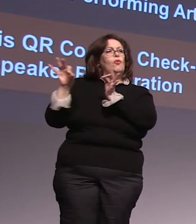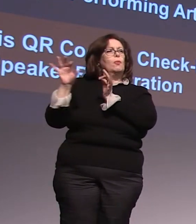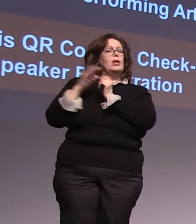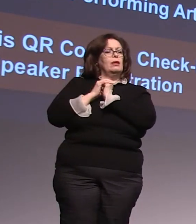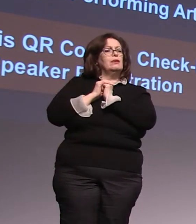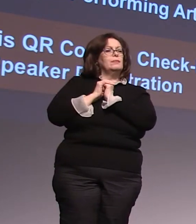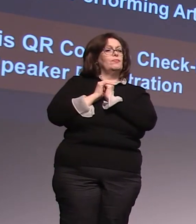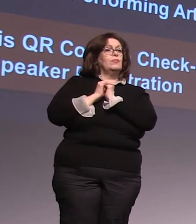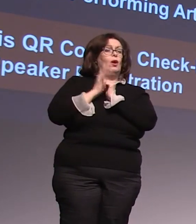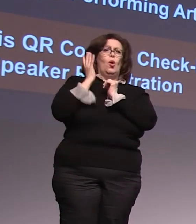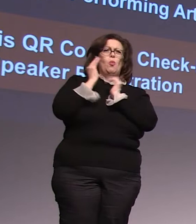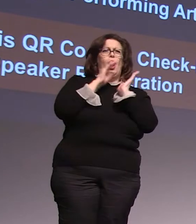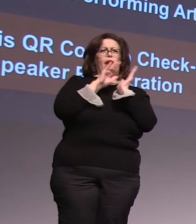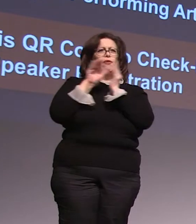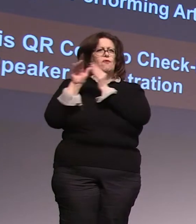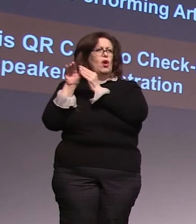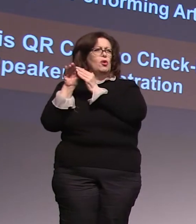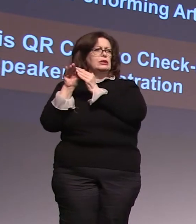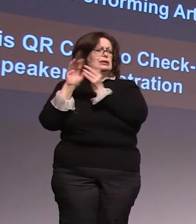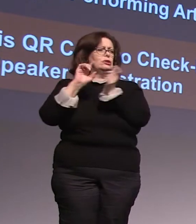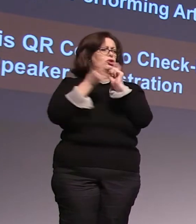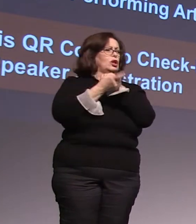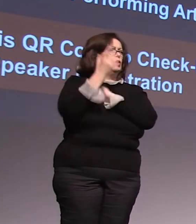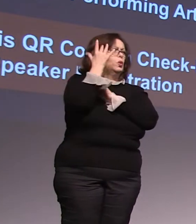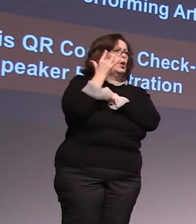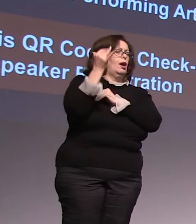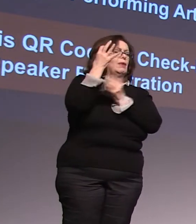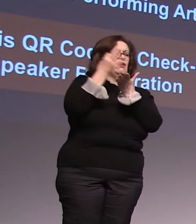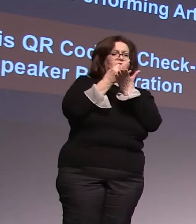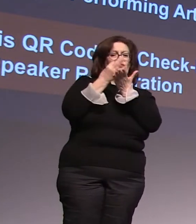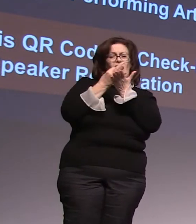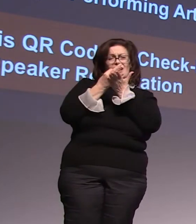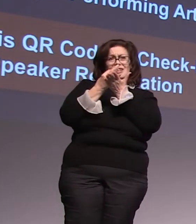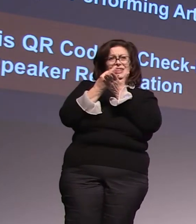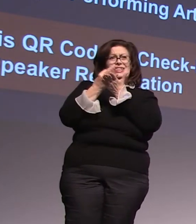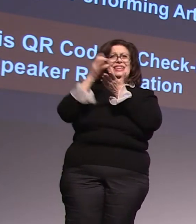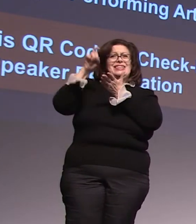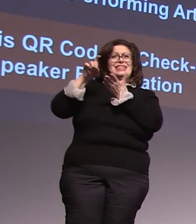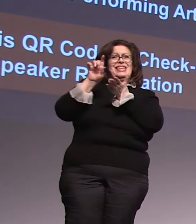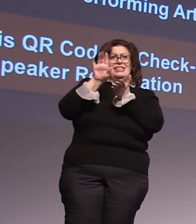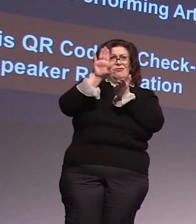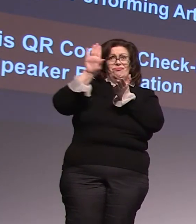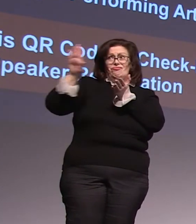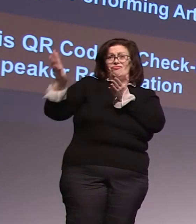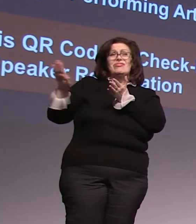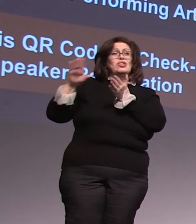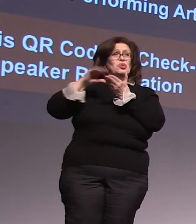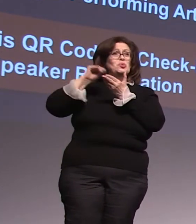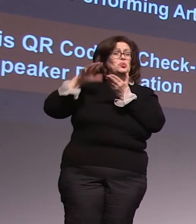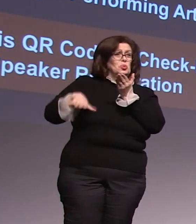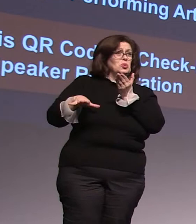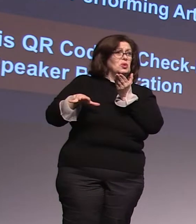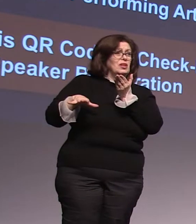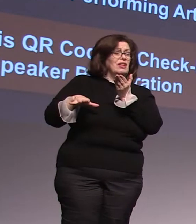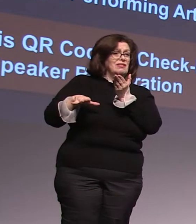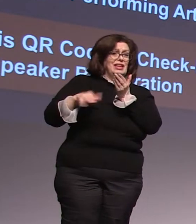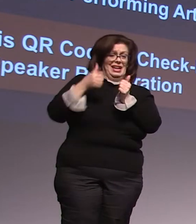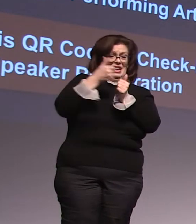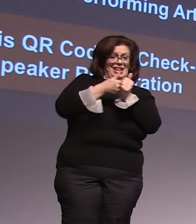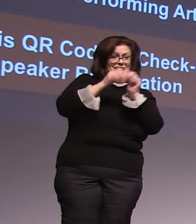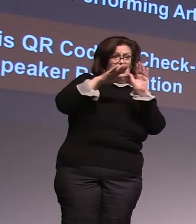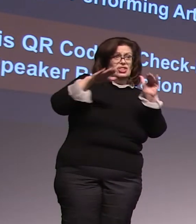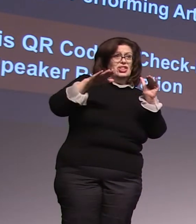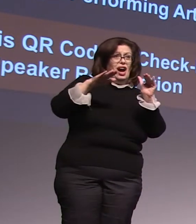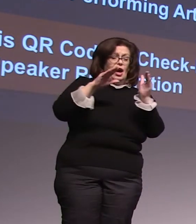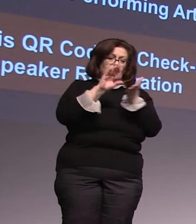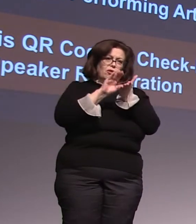they're moving that way because they know that when we fund student needs and think about the needs of the child, we are actually funding that child to be successful